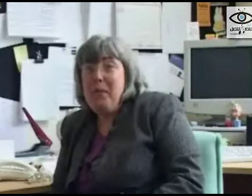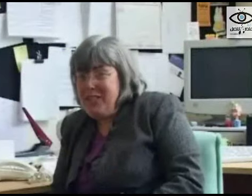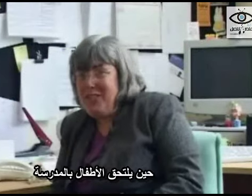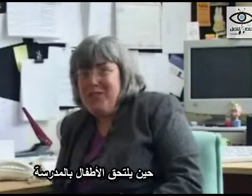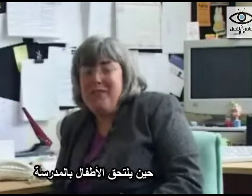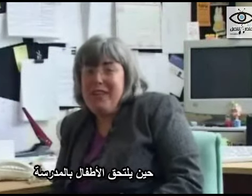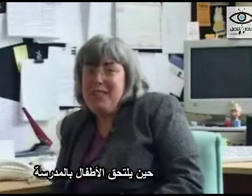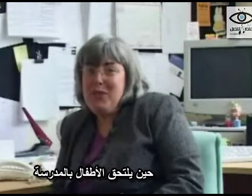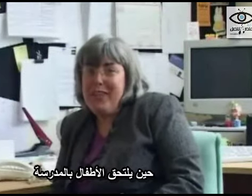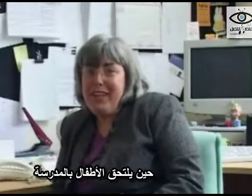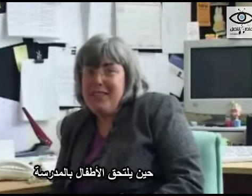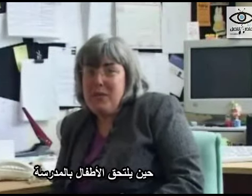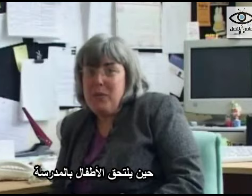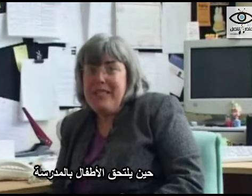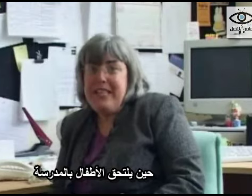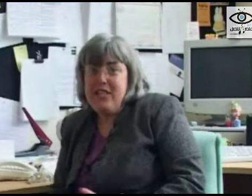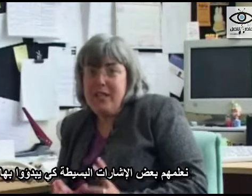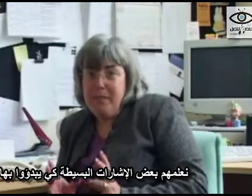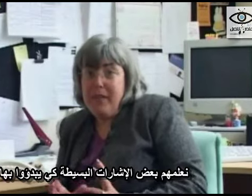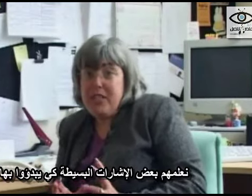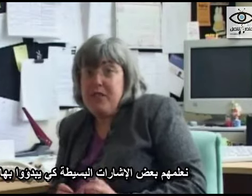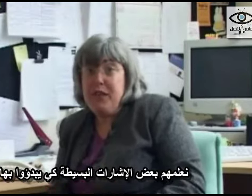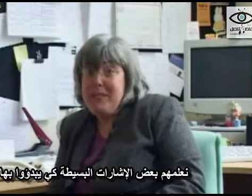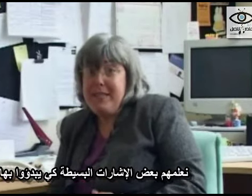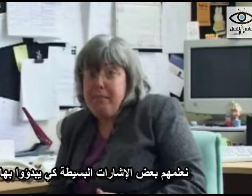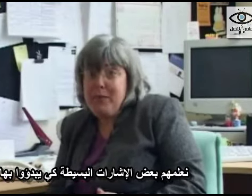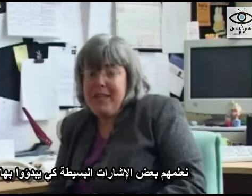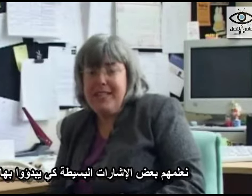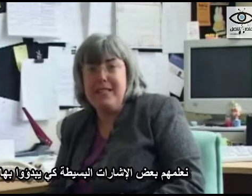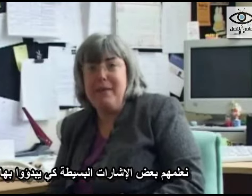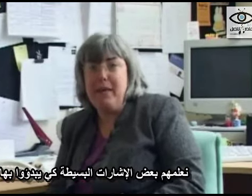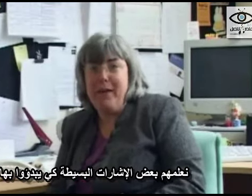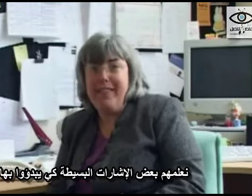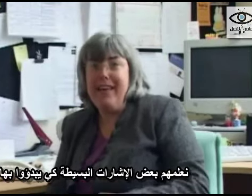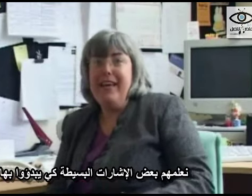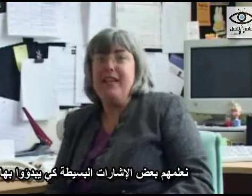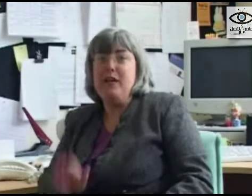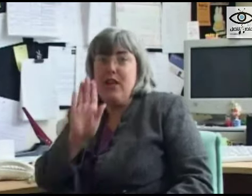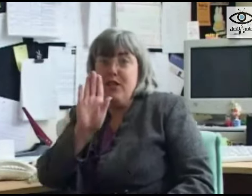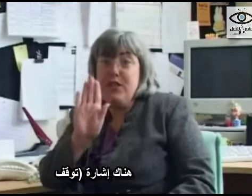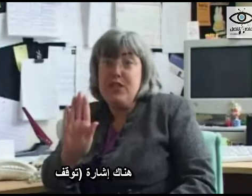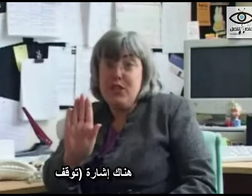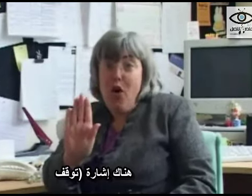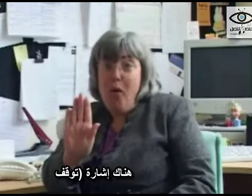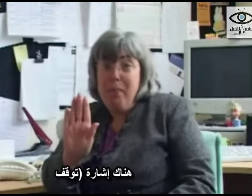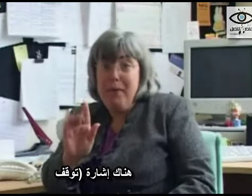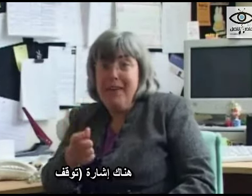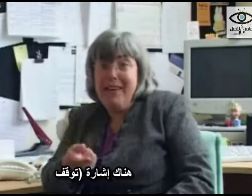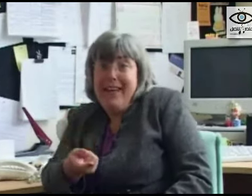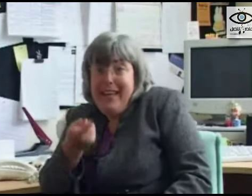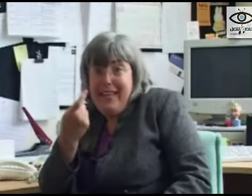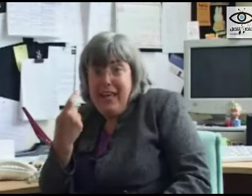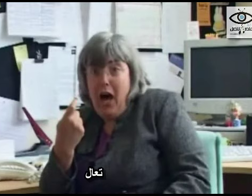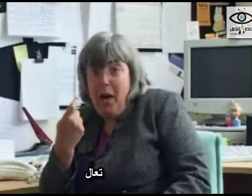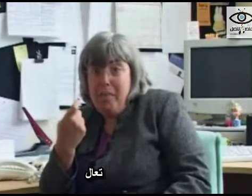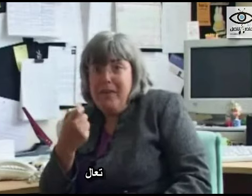When children first join our school, we teach them just a few simple signs to begin with. There's our stop,